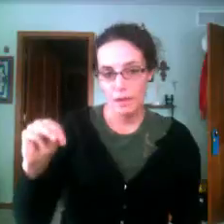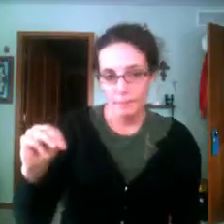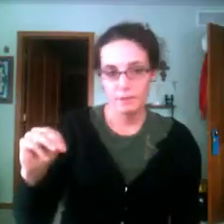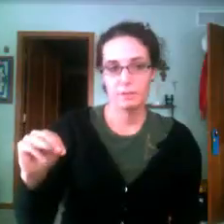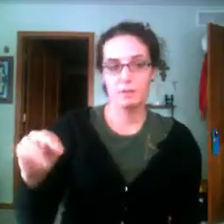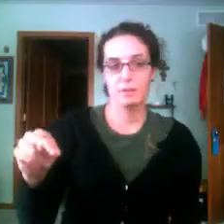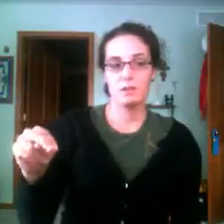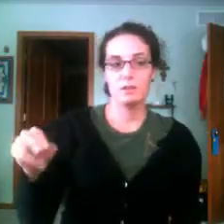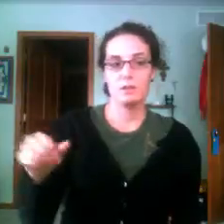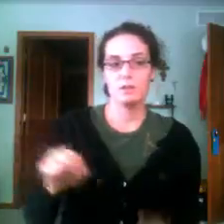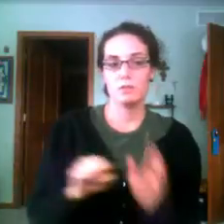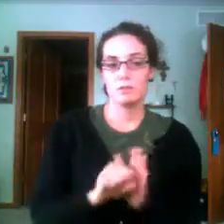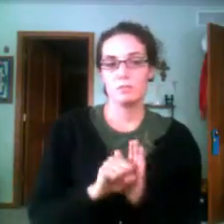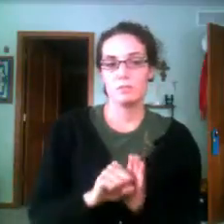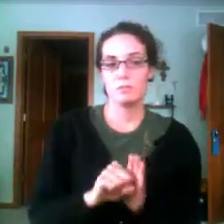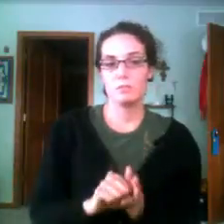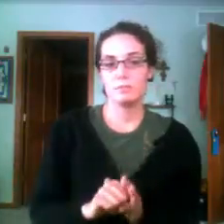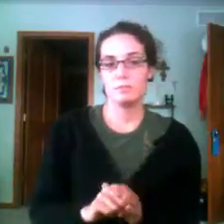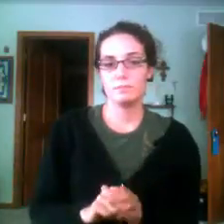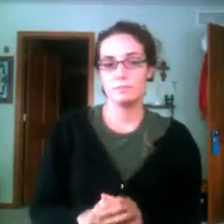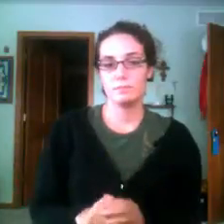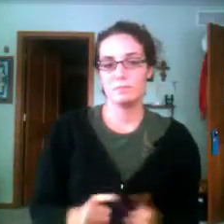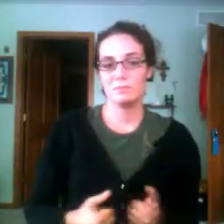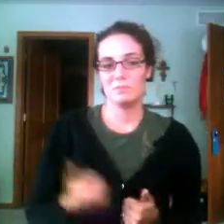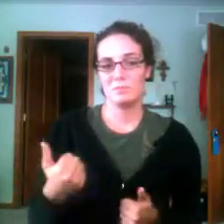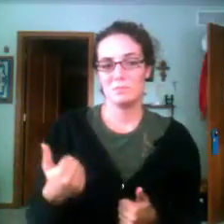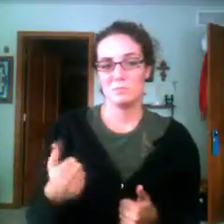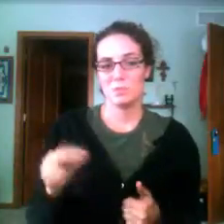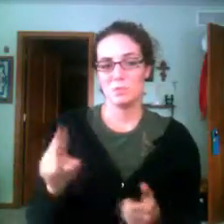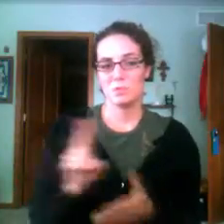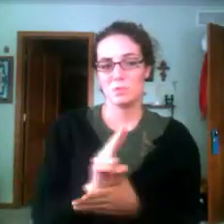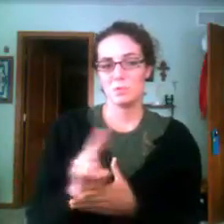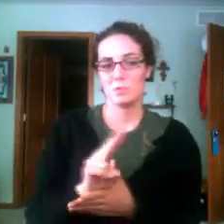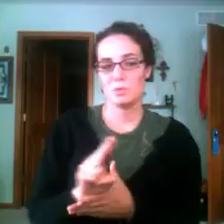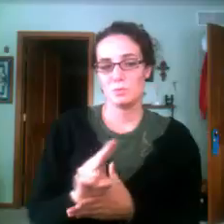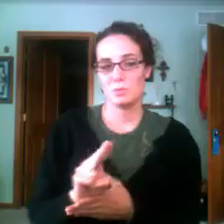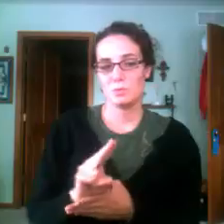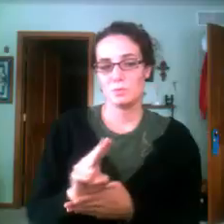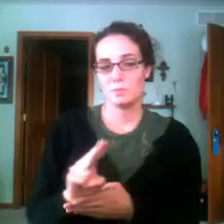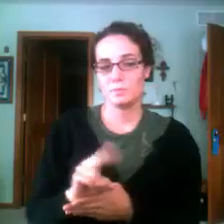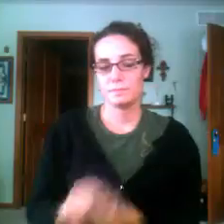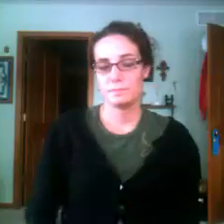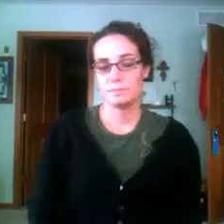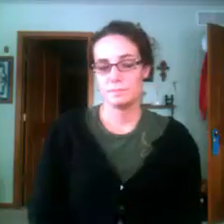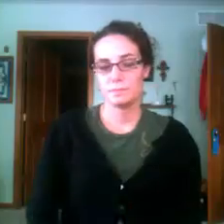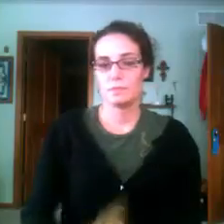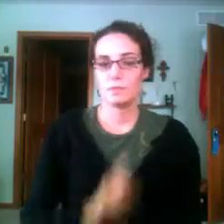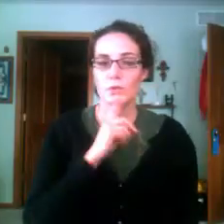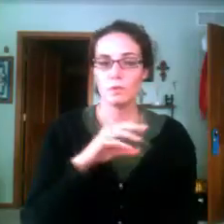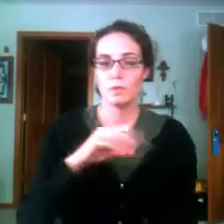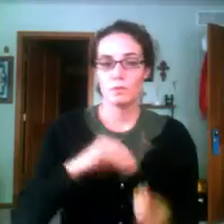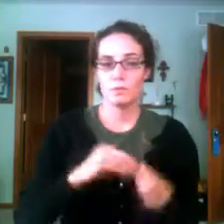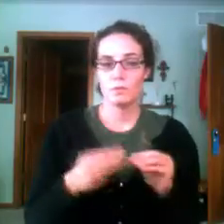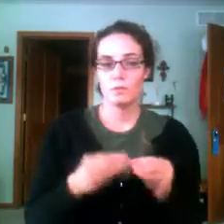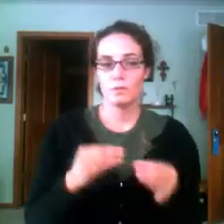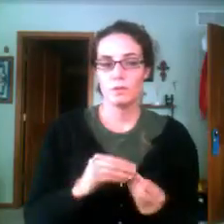Right? But this one almost for sure is an instructor will slip it in class. Be aware of that. Again, a real number is just any number that can be represented